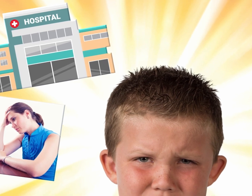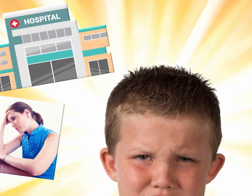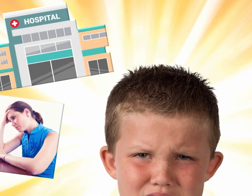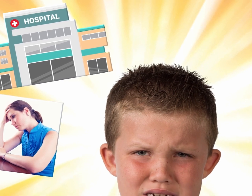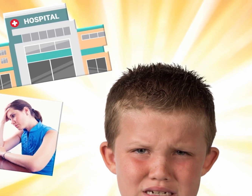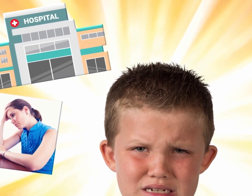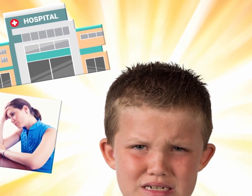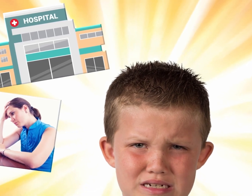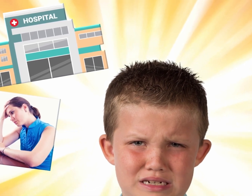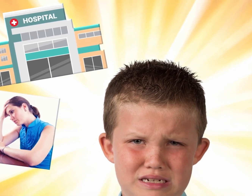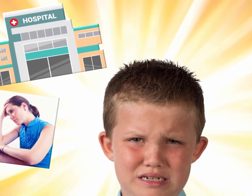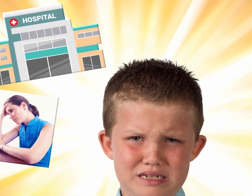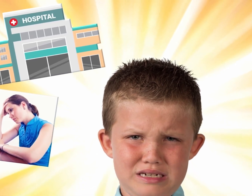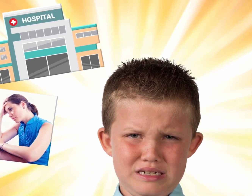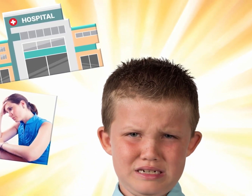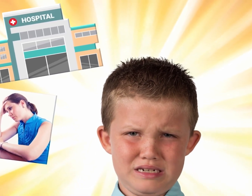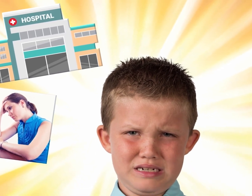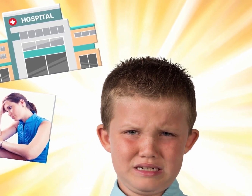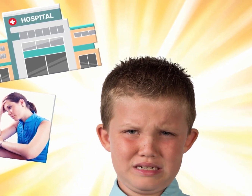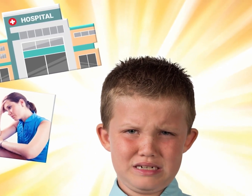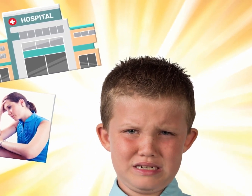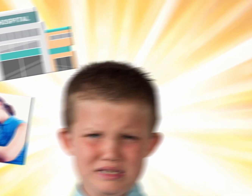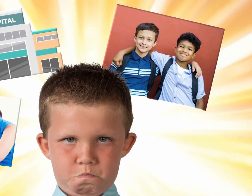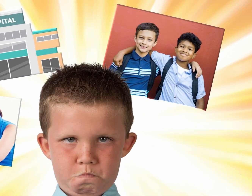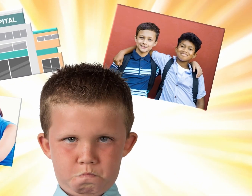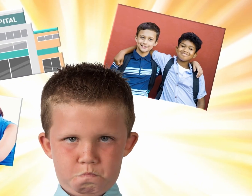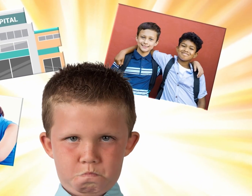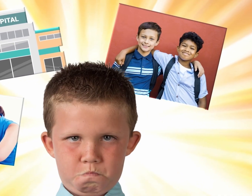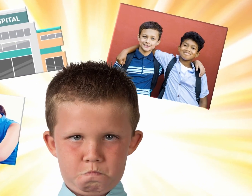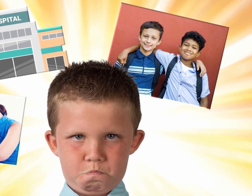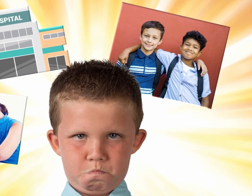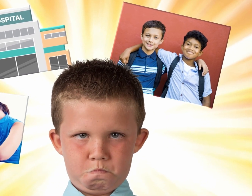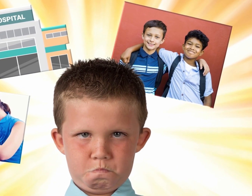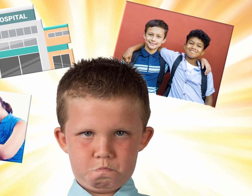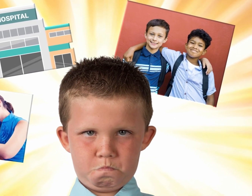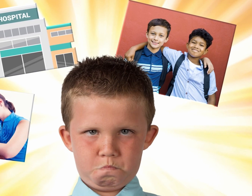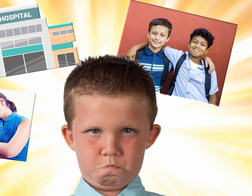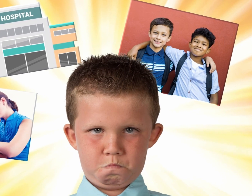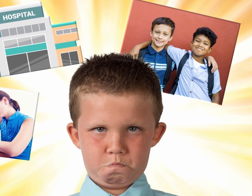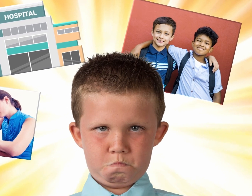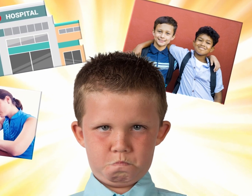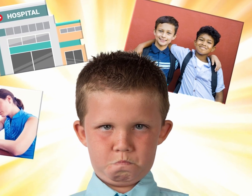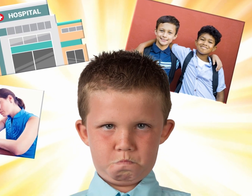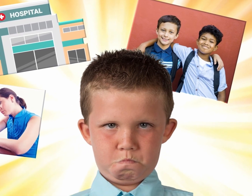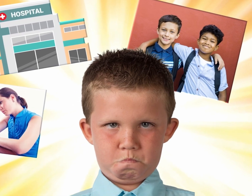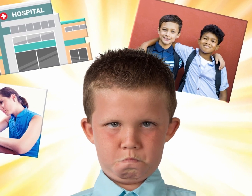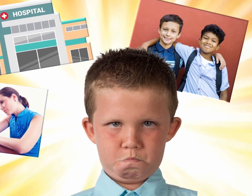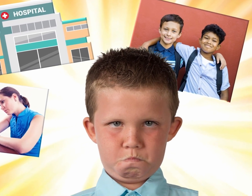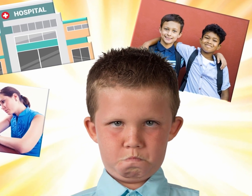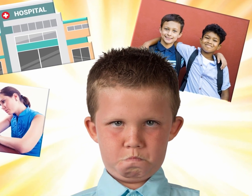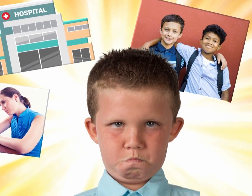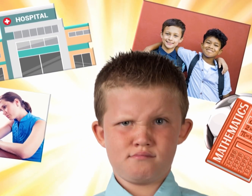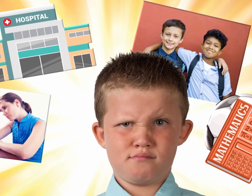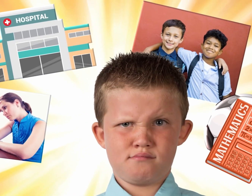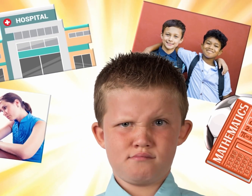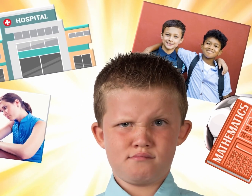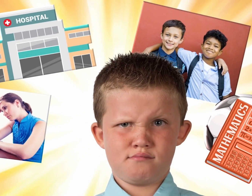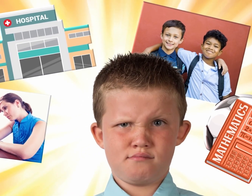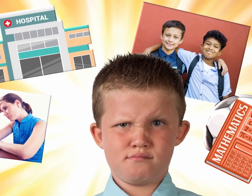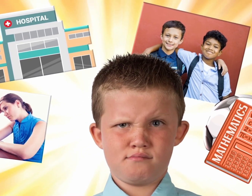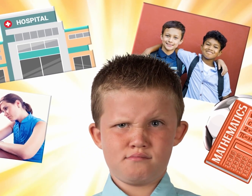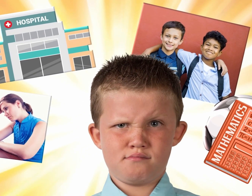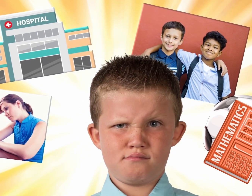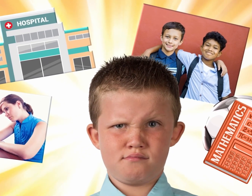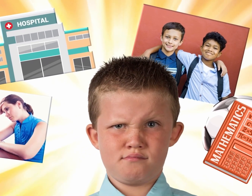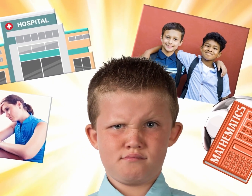you find out someone in your family is really sick. Maybe your best friend starts hanging out with someone else instead.